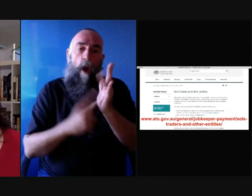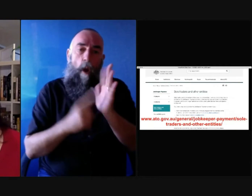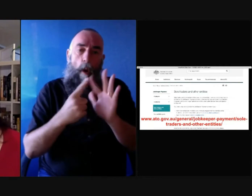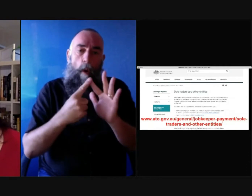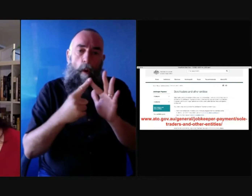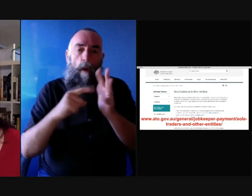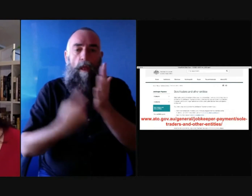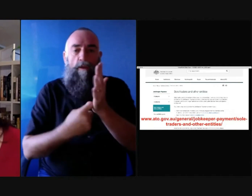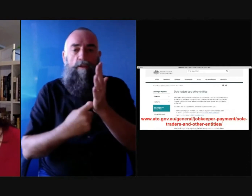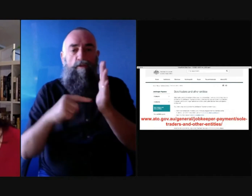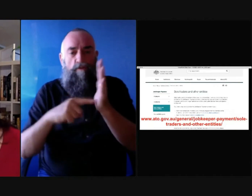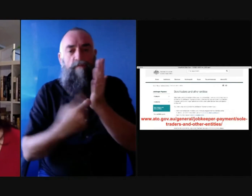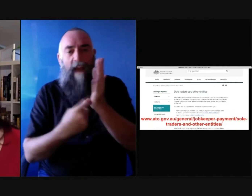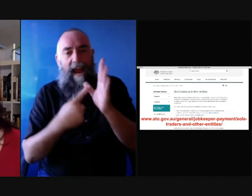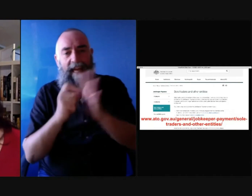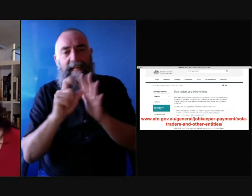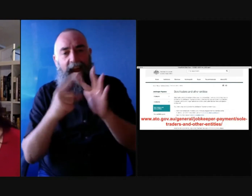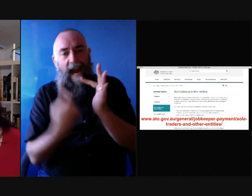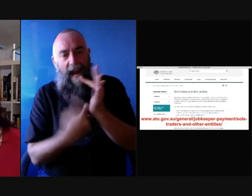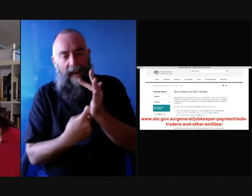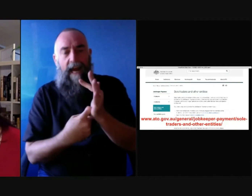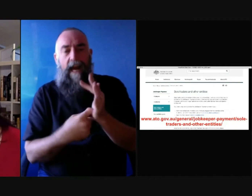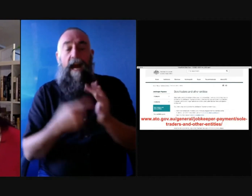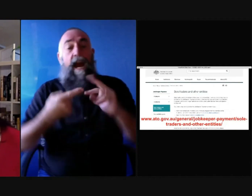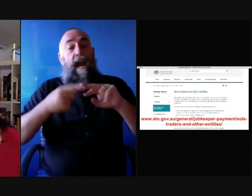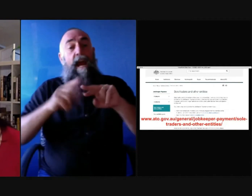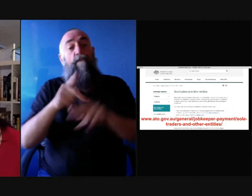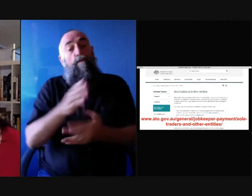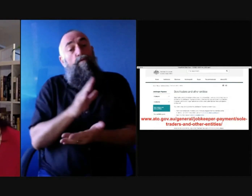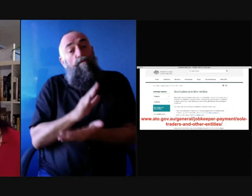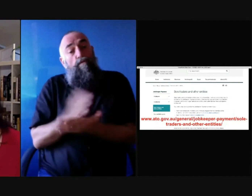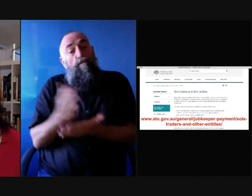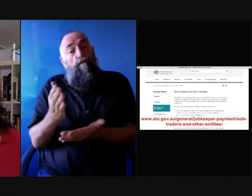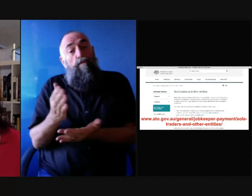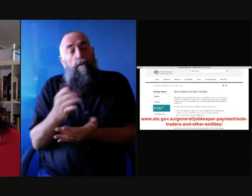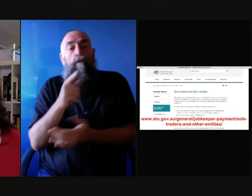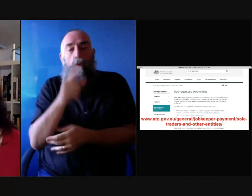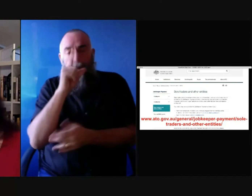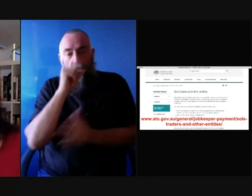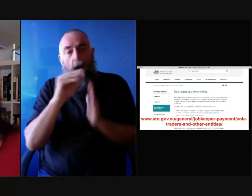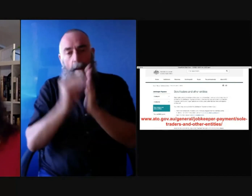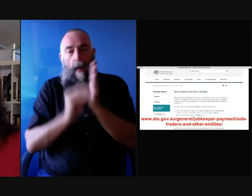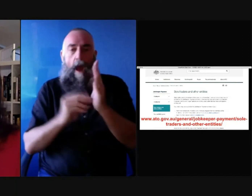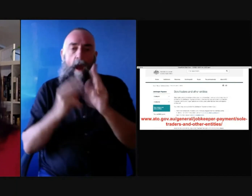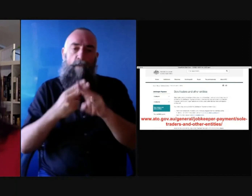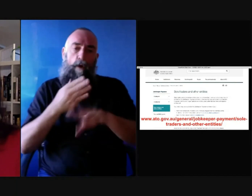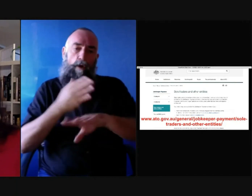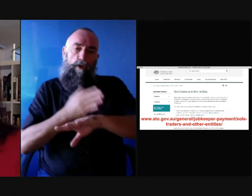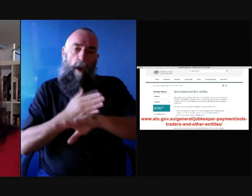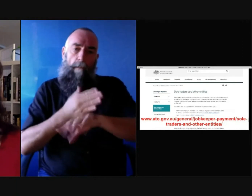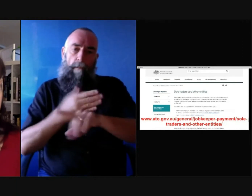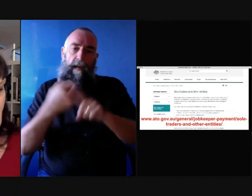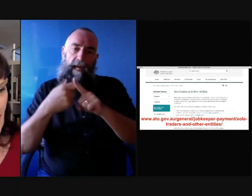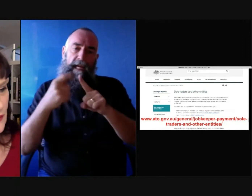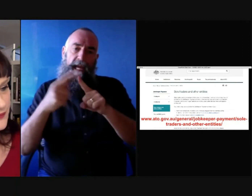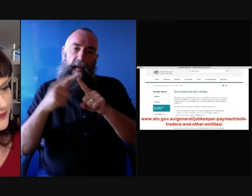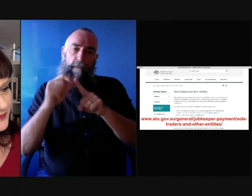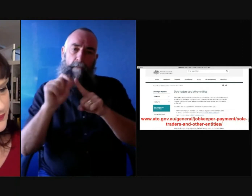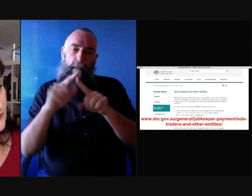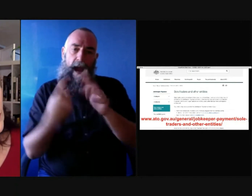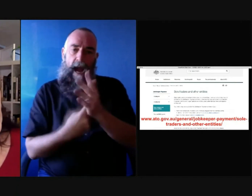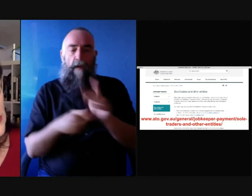sole trader, you are able to apply for Job Keeper as well.